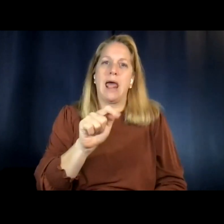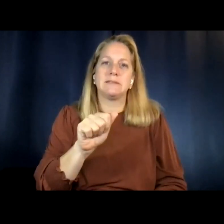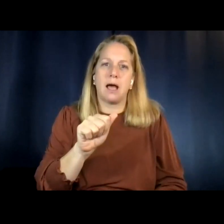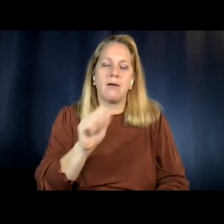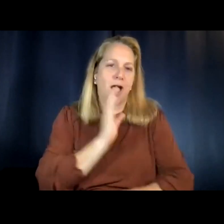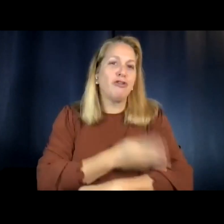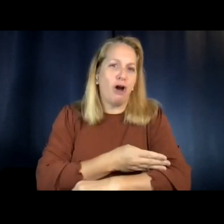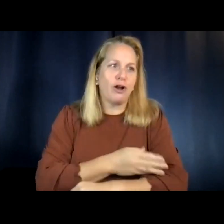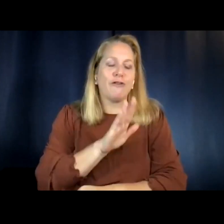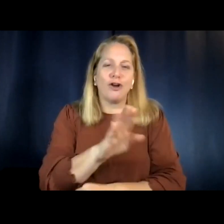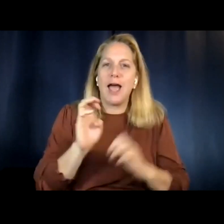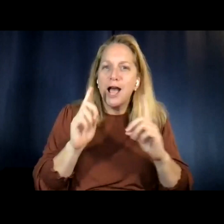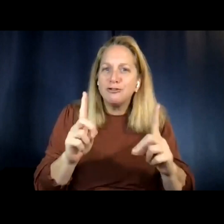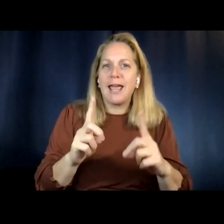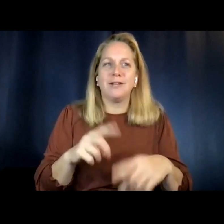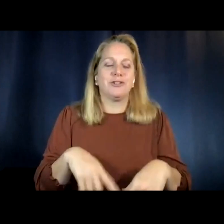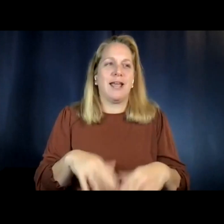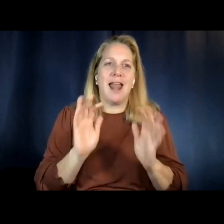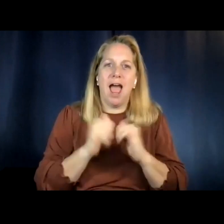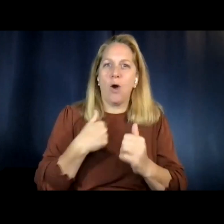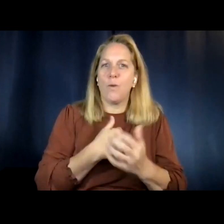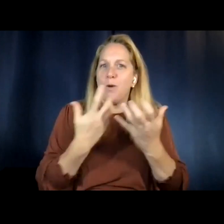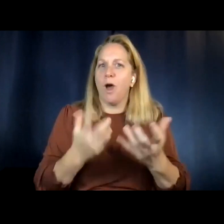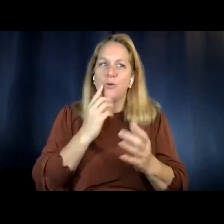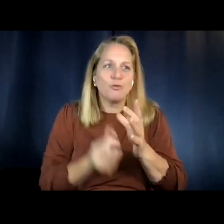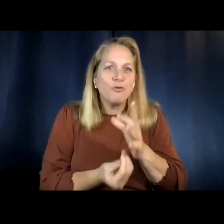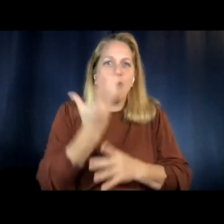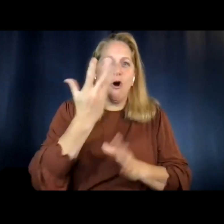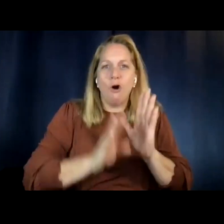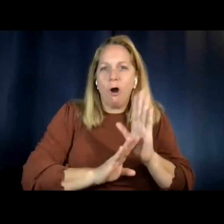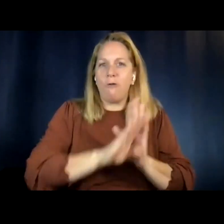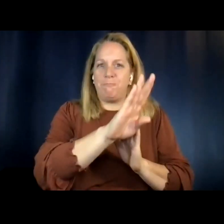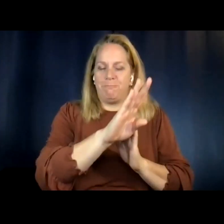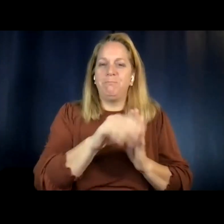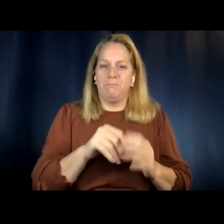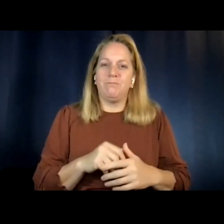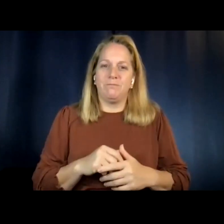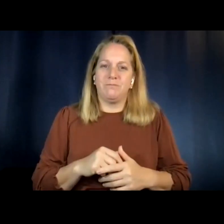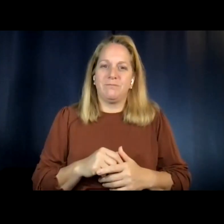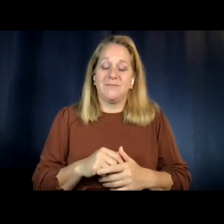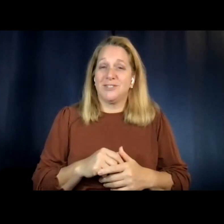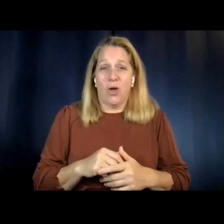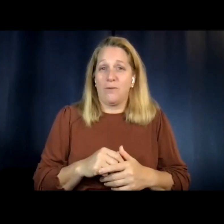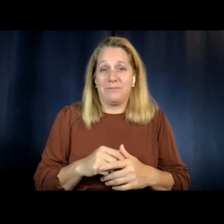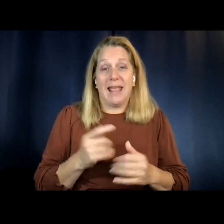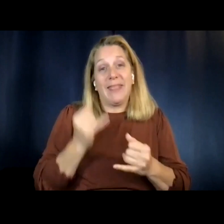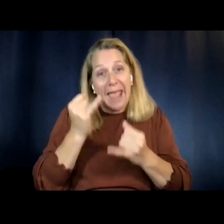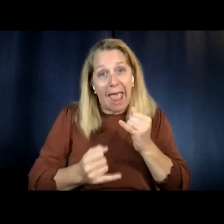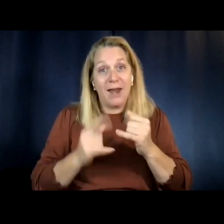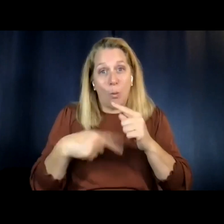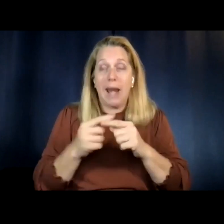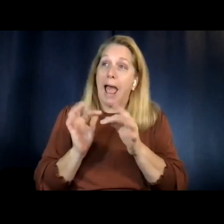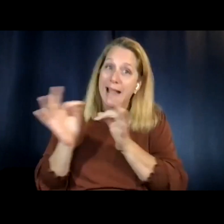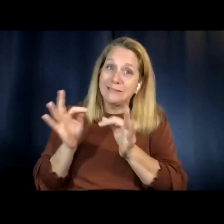education and the way how we want her to grow. that at the end, when I explain everything, they're